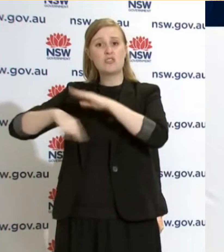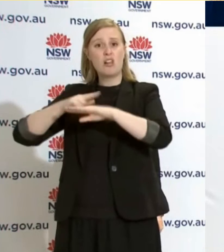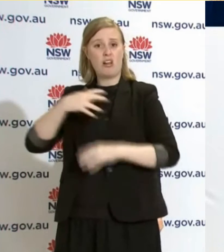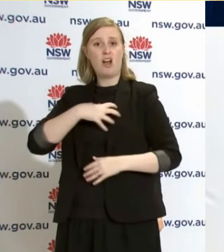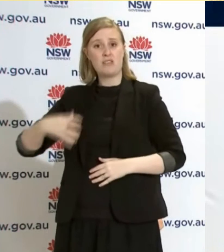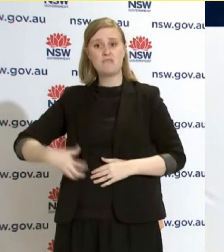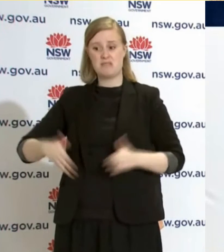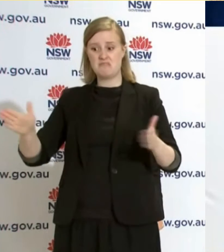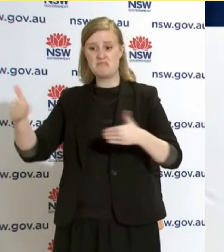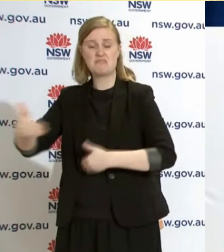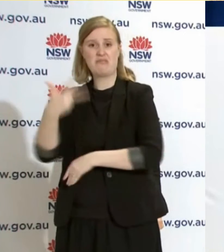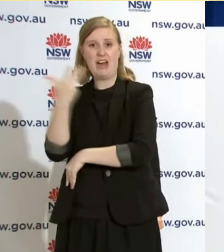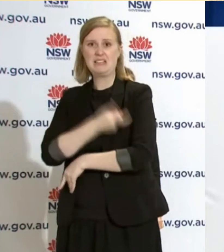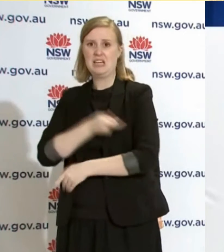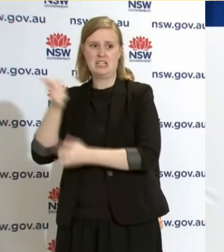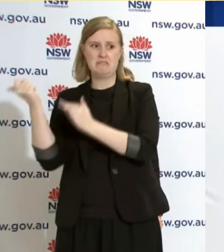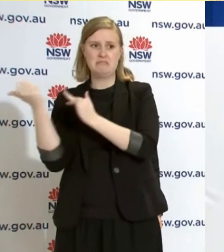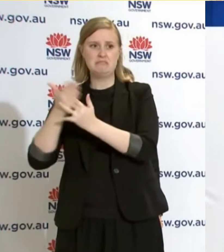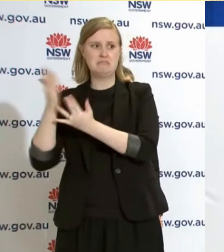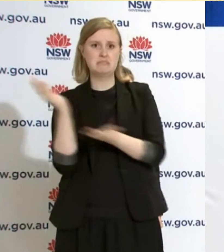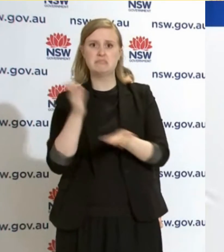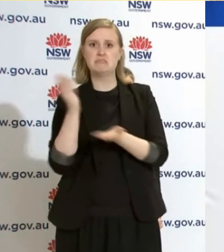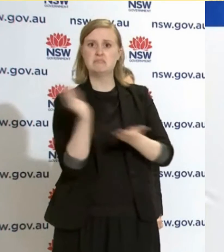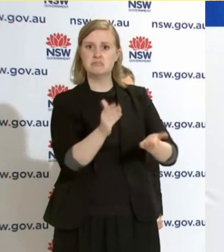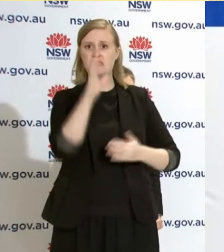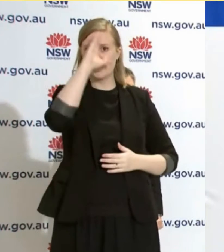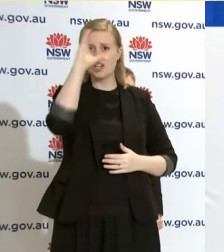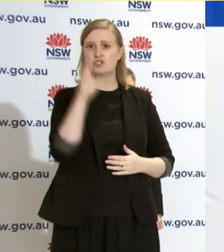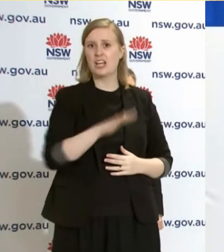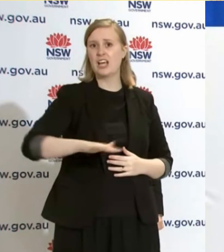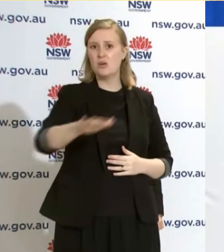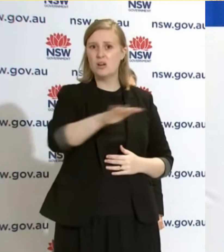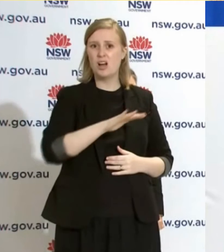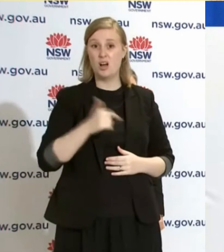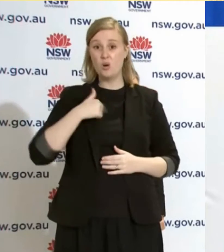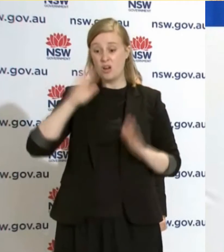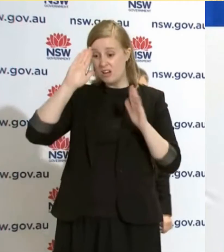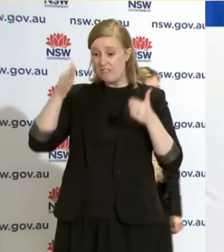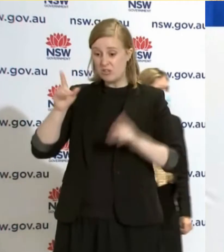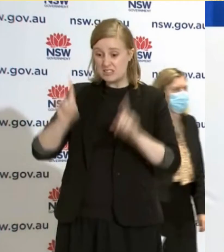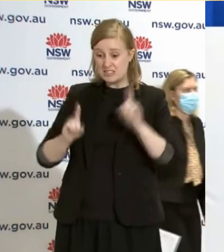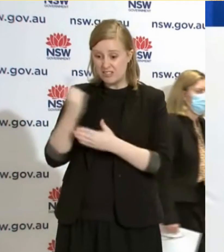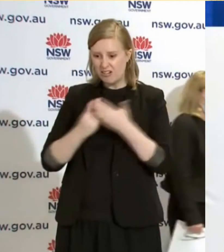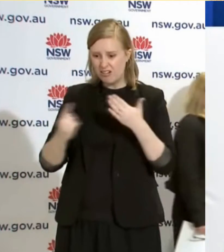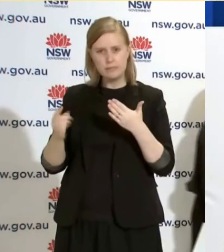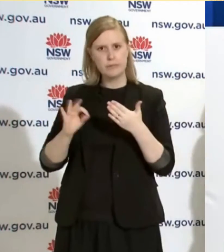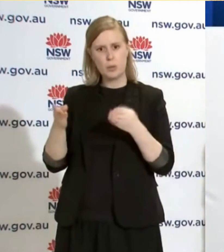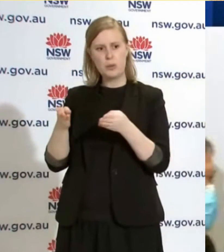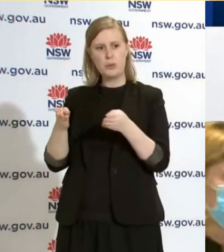doing that until we get as much coverage as we possibly can. No one will be left behind in this vaccine rollout. We're